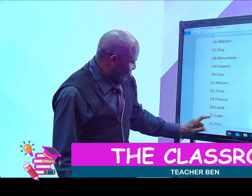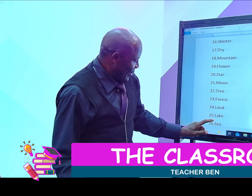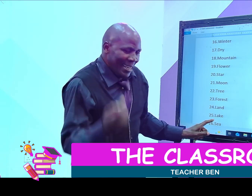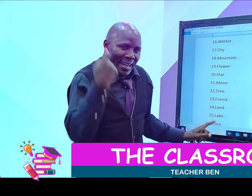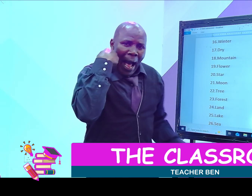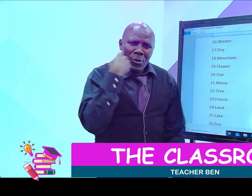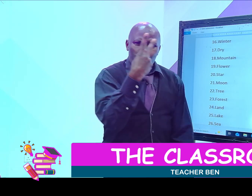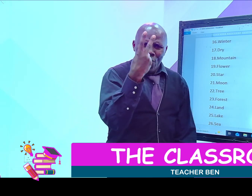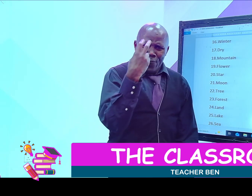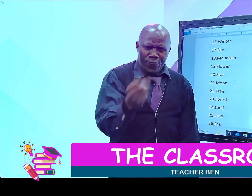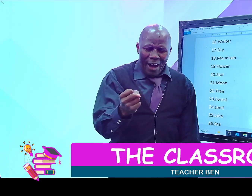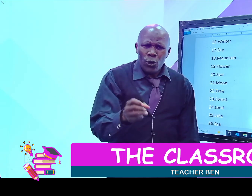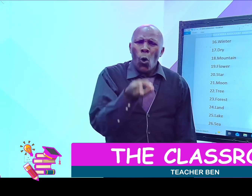Number 25,